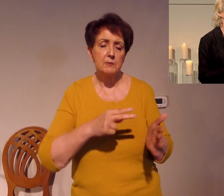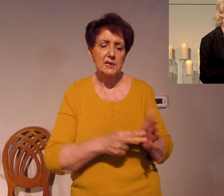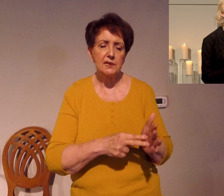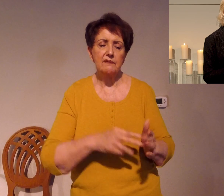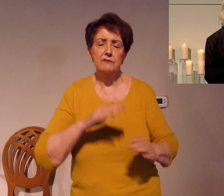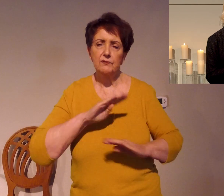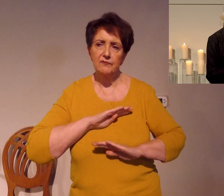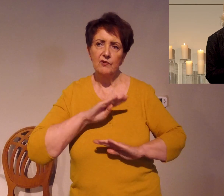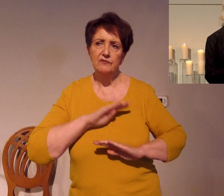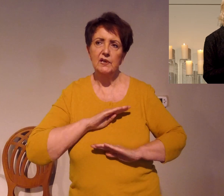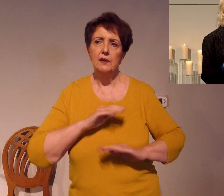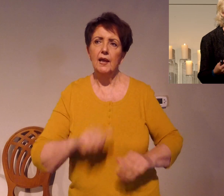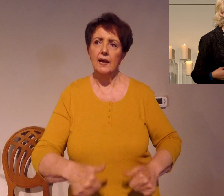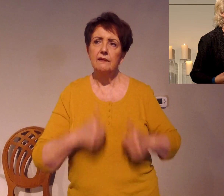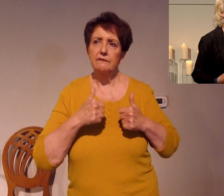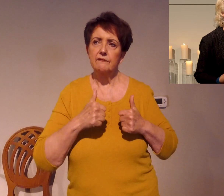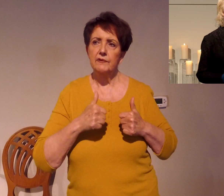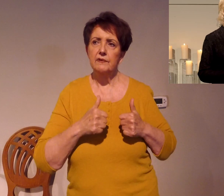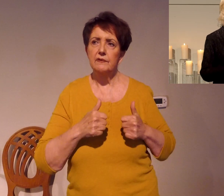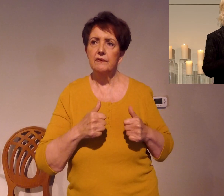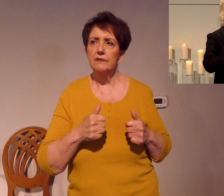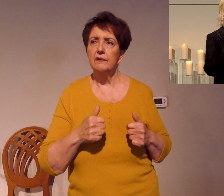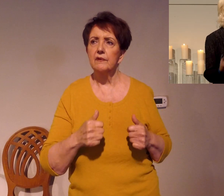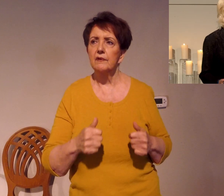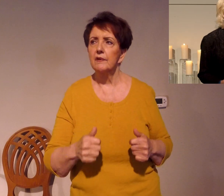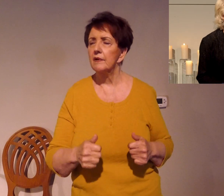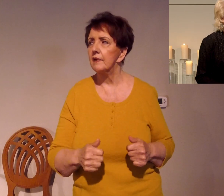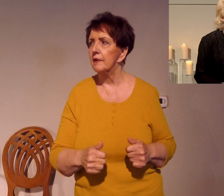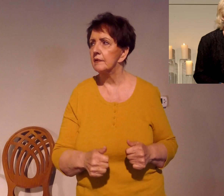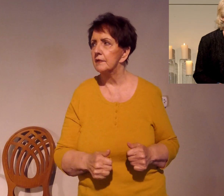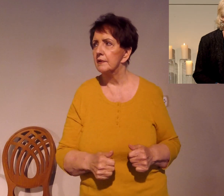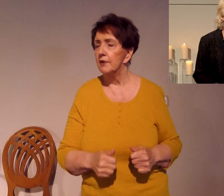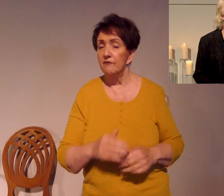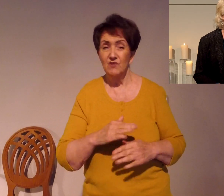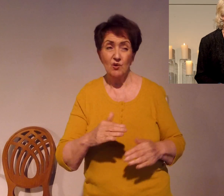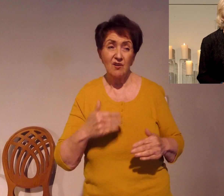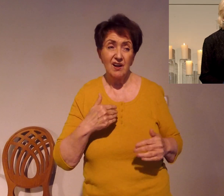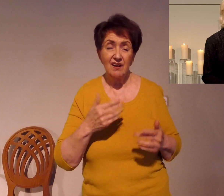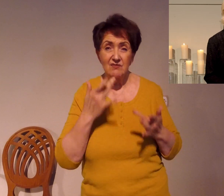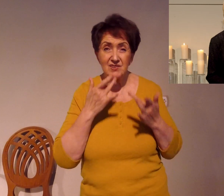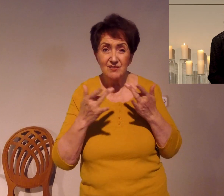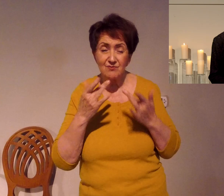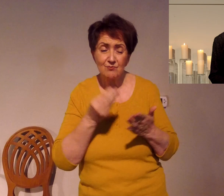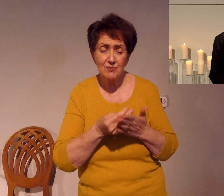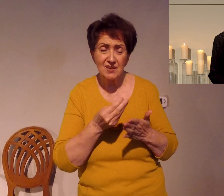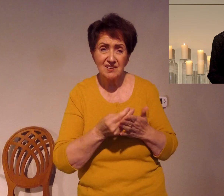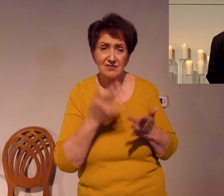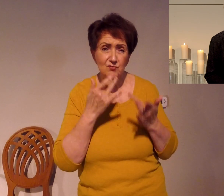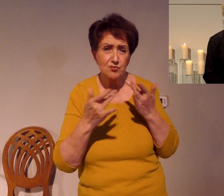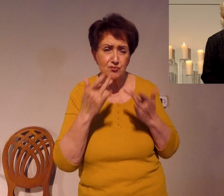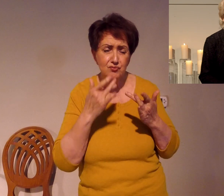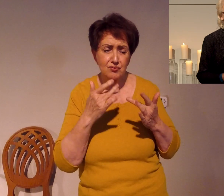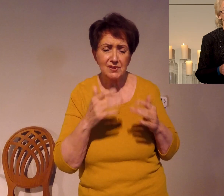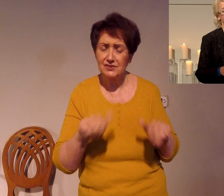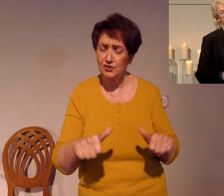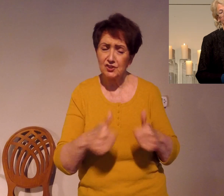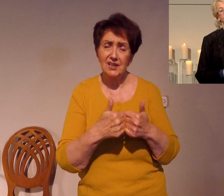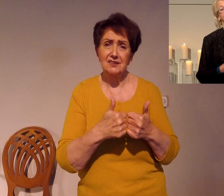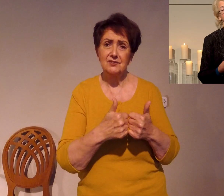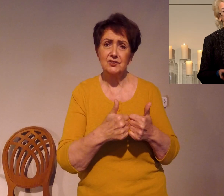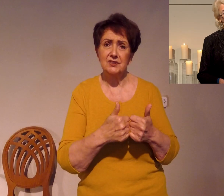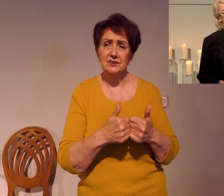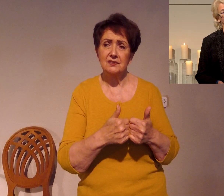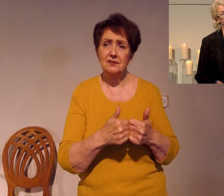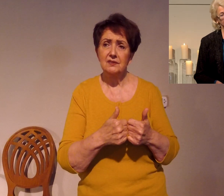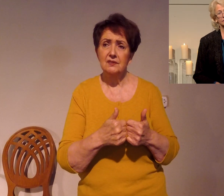fulfilled life. If we don't have enough money just to pay the bills, it's really challenging to